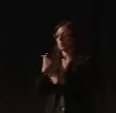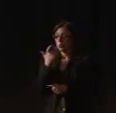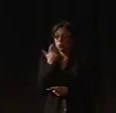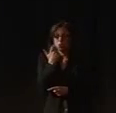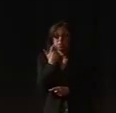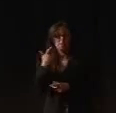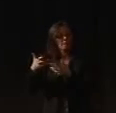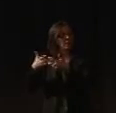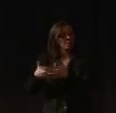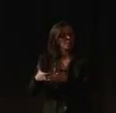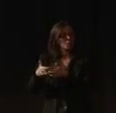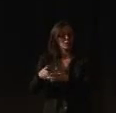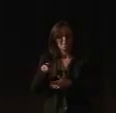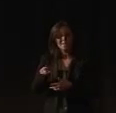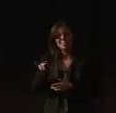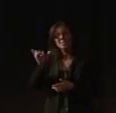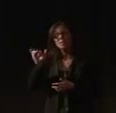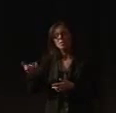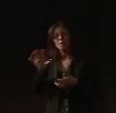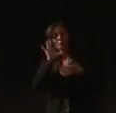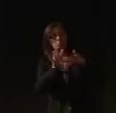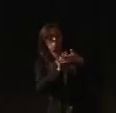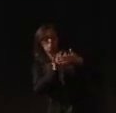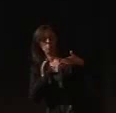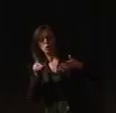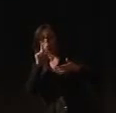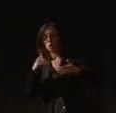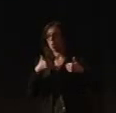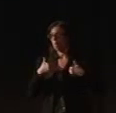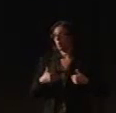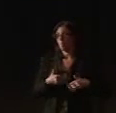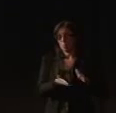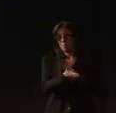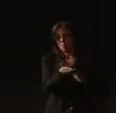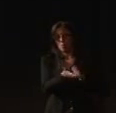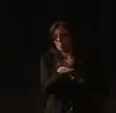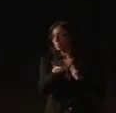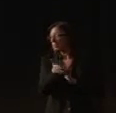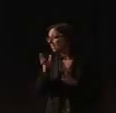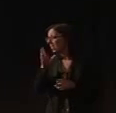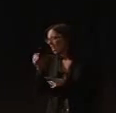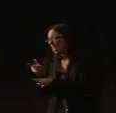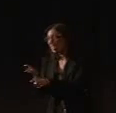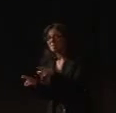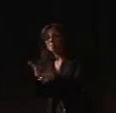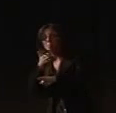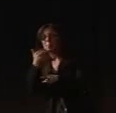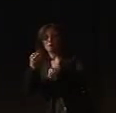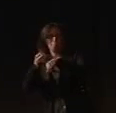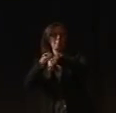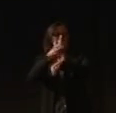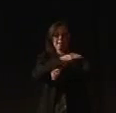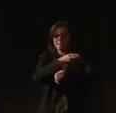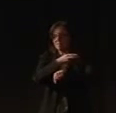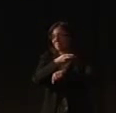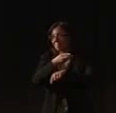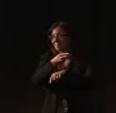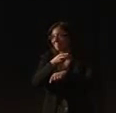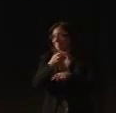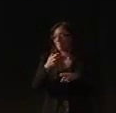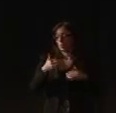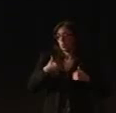machines that mimic human performance and are even better than humans in narrow domain of intelligence. What you have seen here is